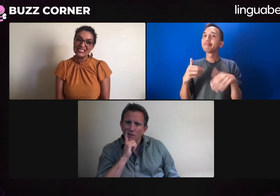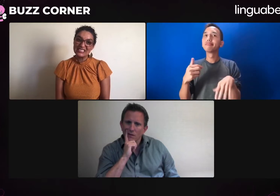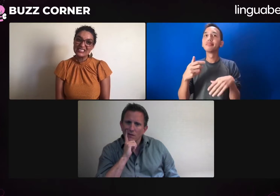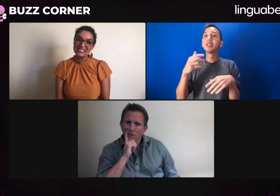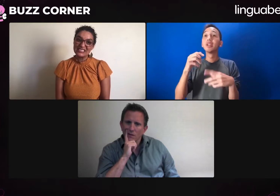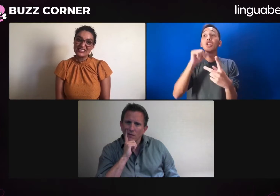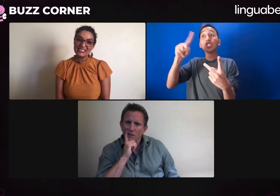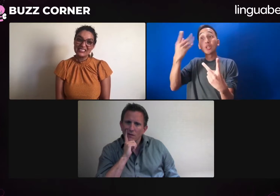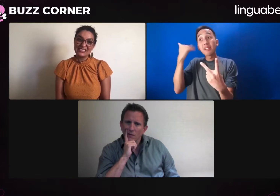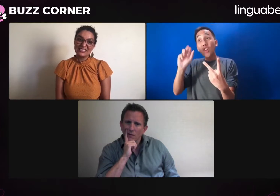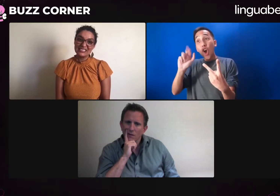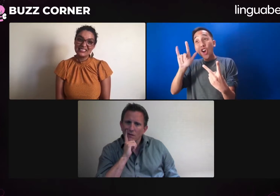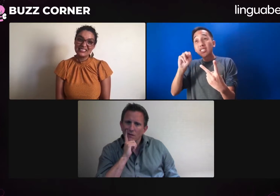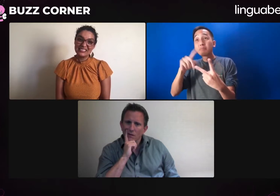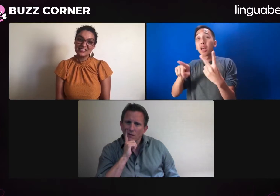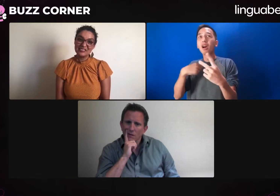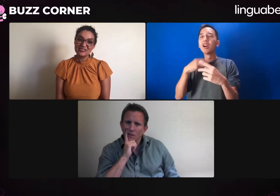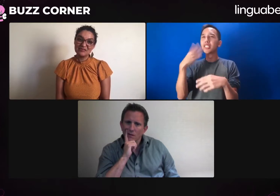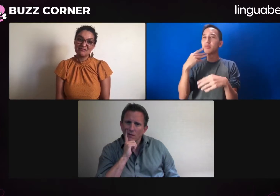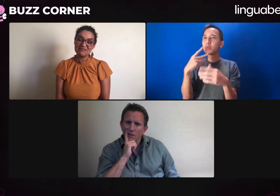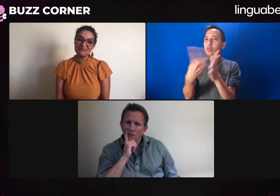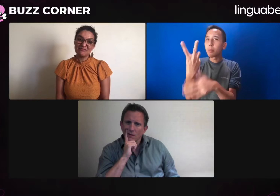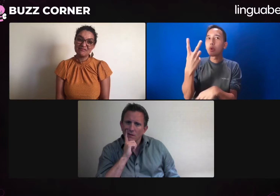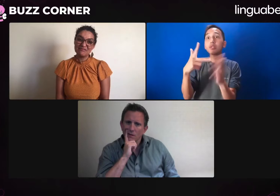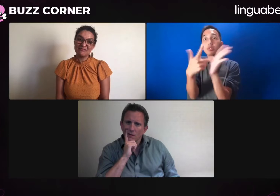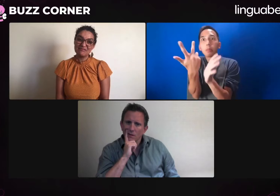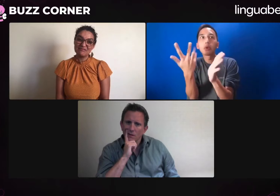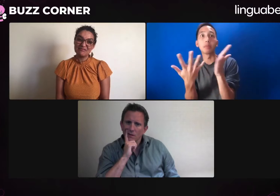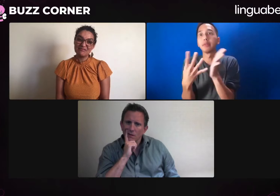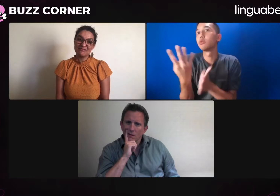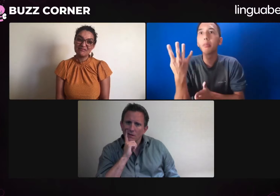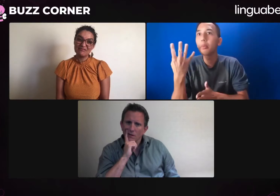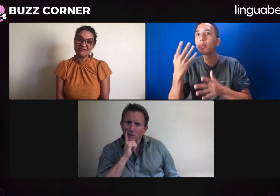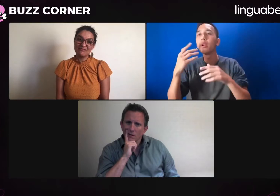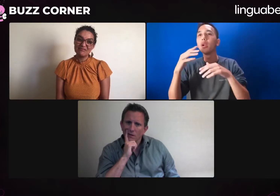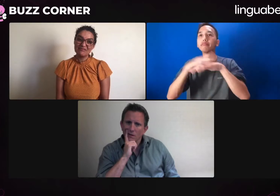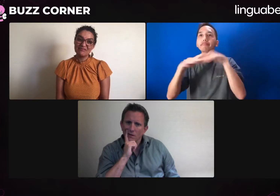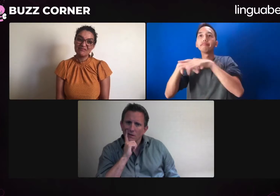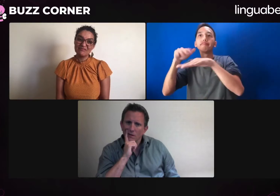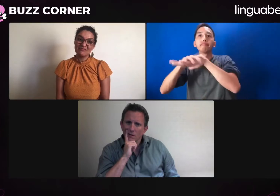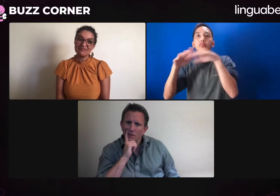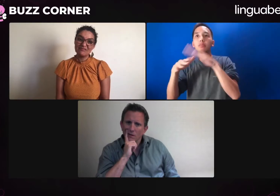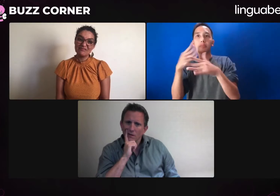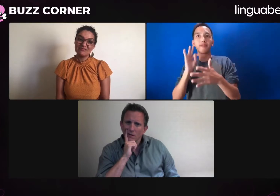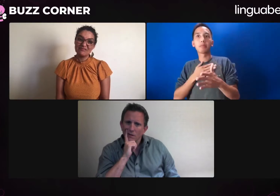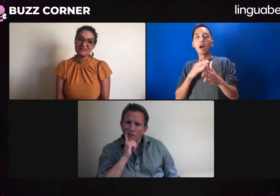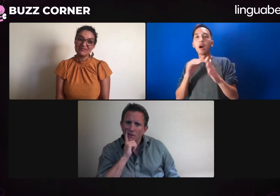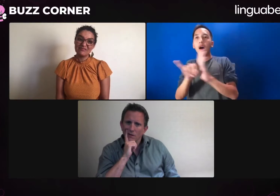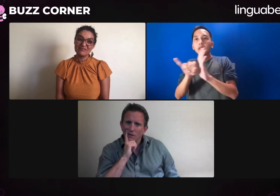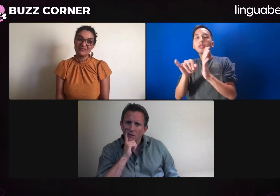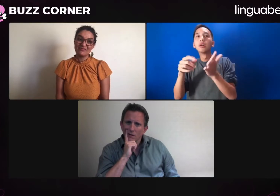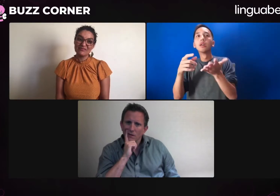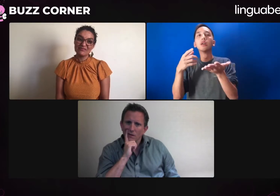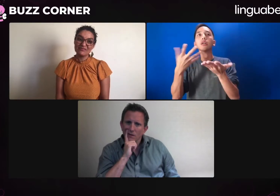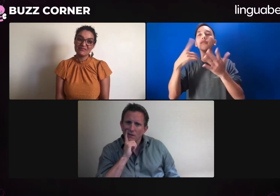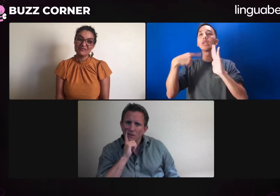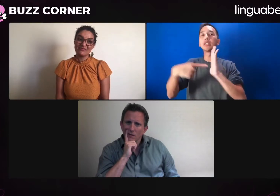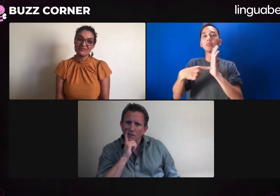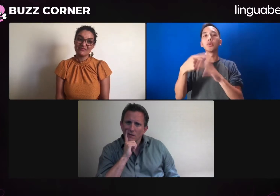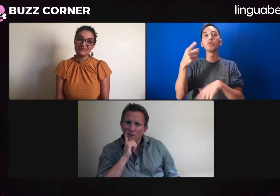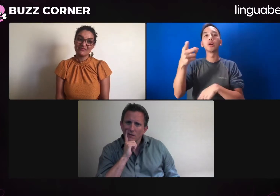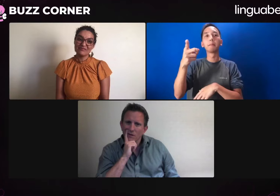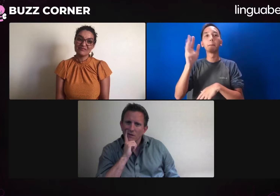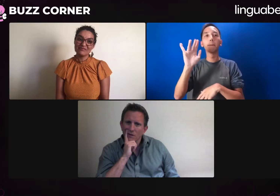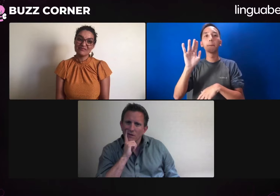it's been tough, really. I'm sure. Not just of audism, but I get double, triple, quadruple layers because of